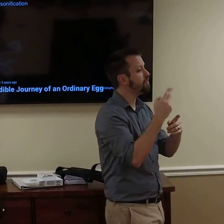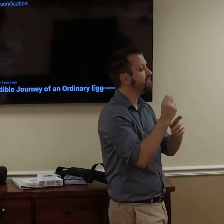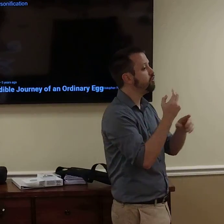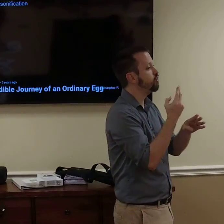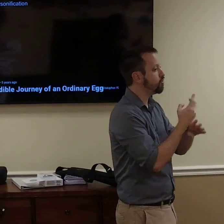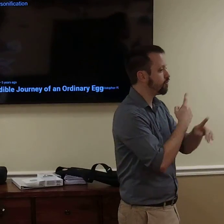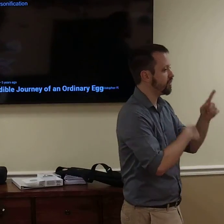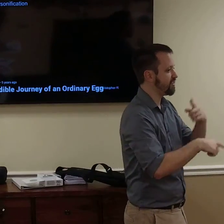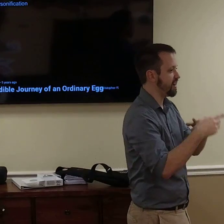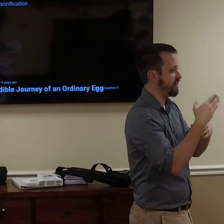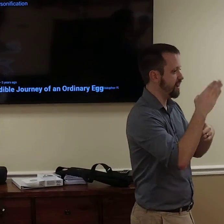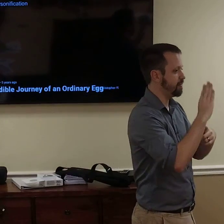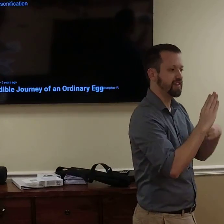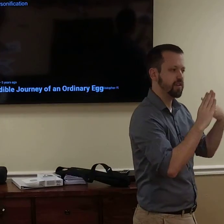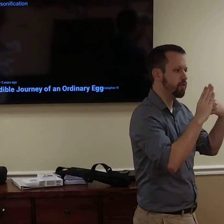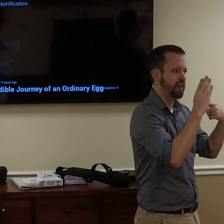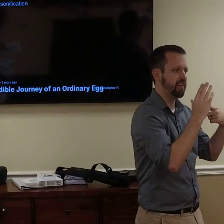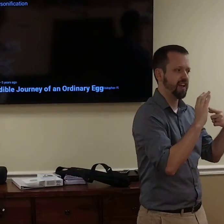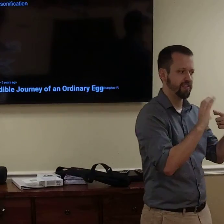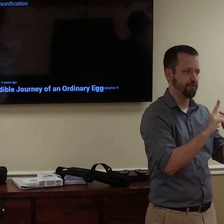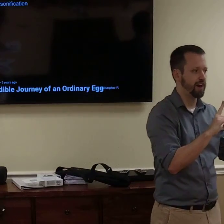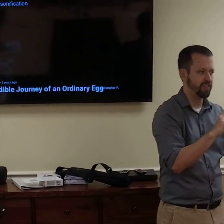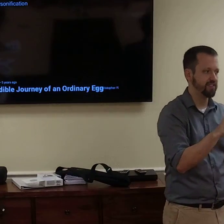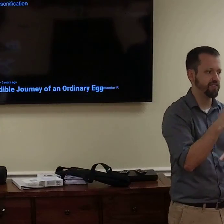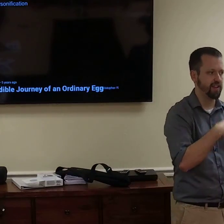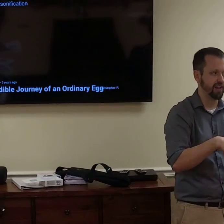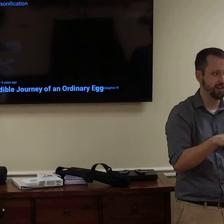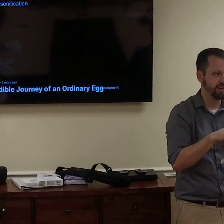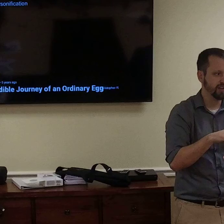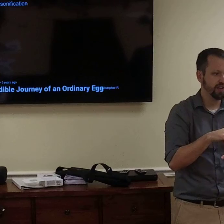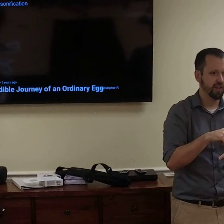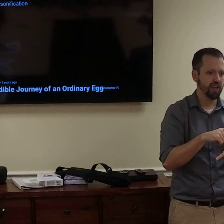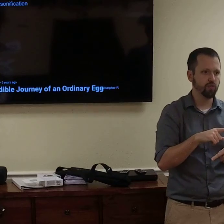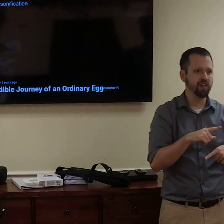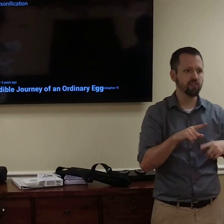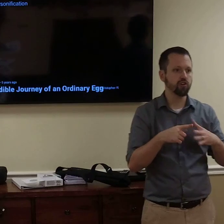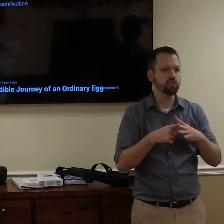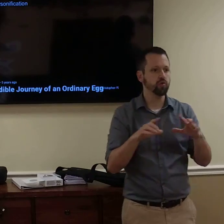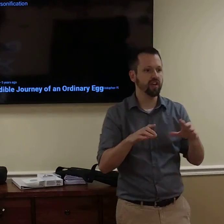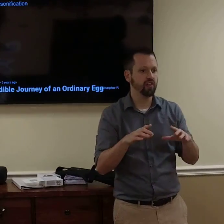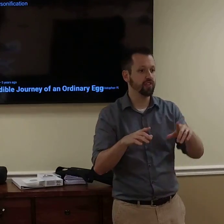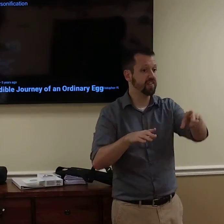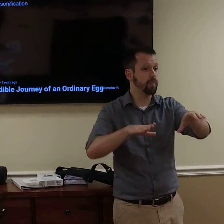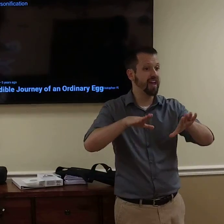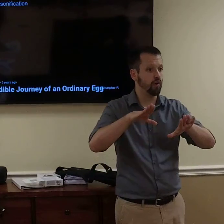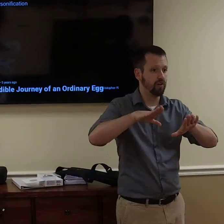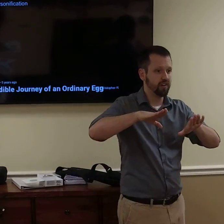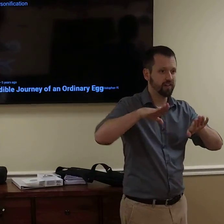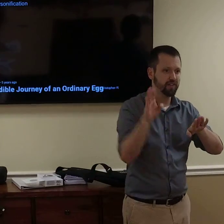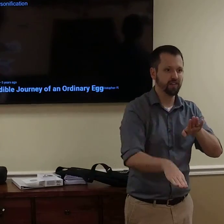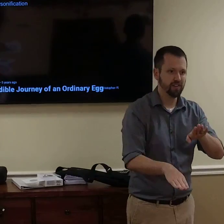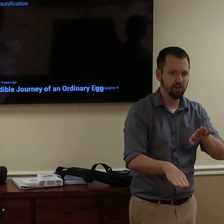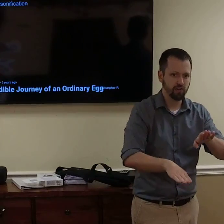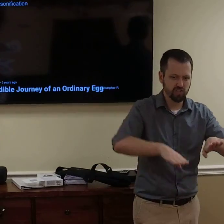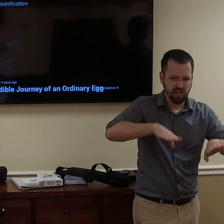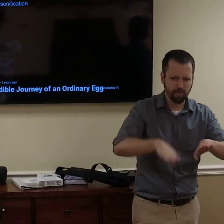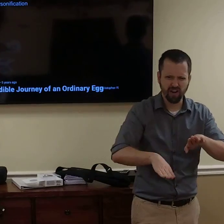that's used for the sign God, but that's not really a classifier. That's a sign. It's when it starts doing other things. A pedal. You're stepping on